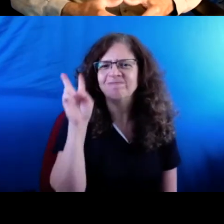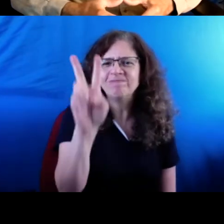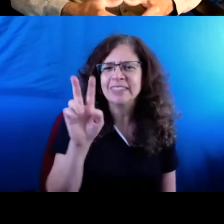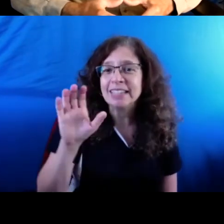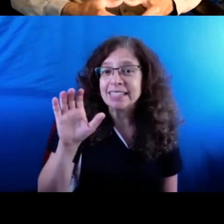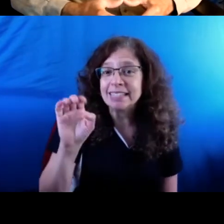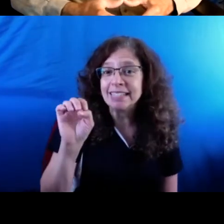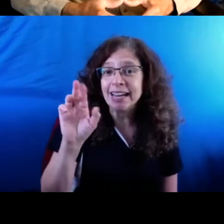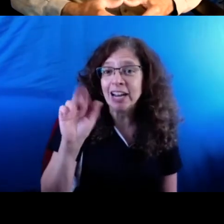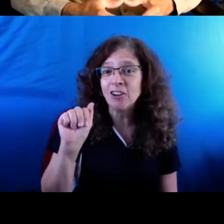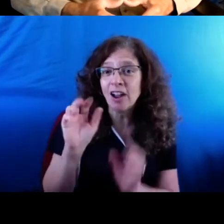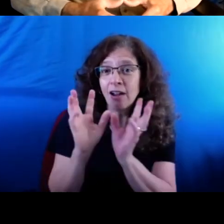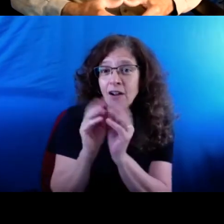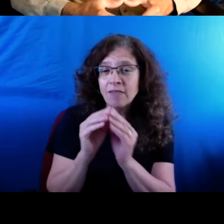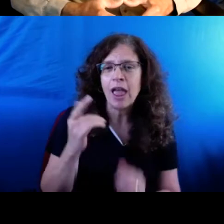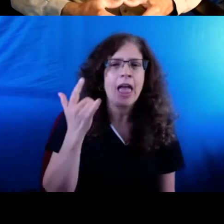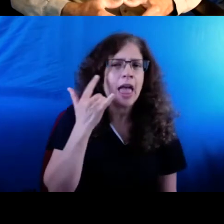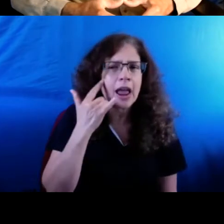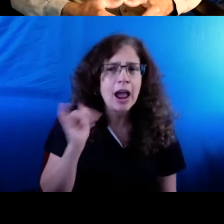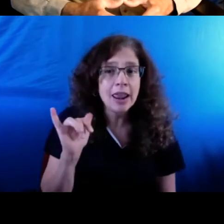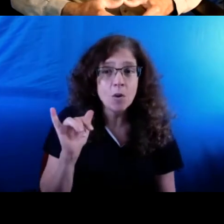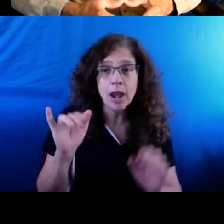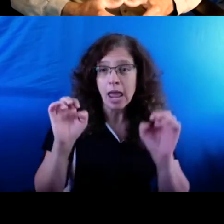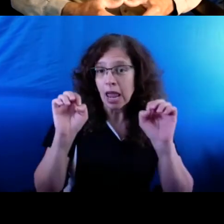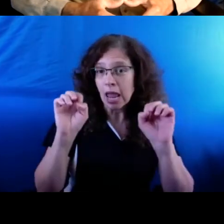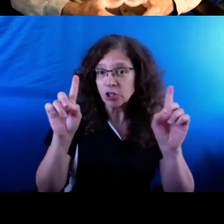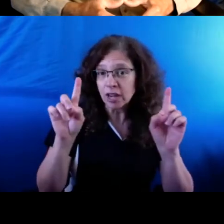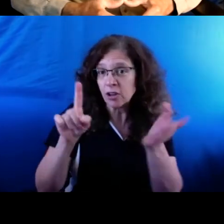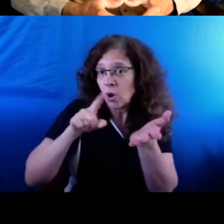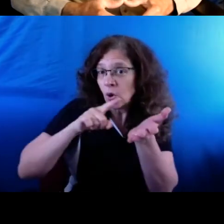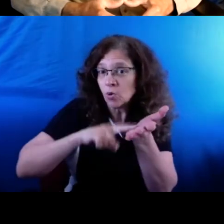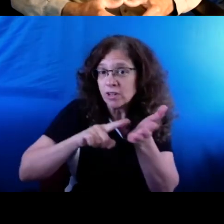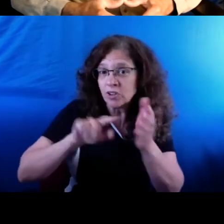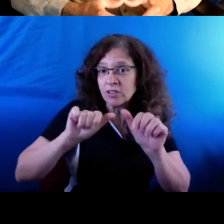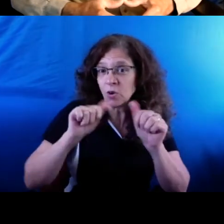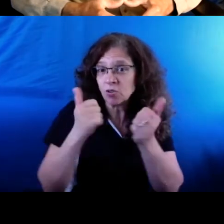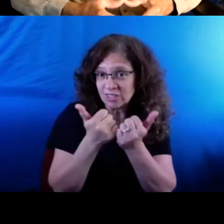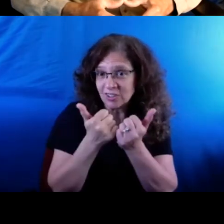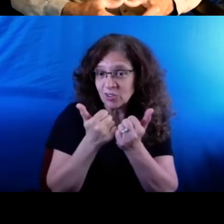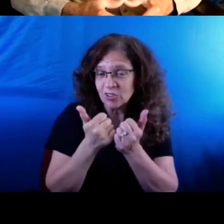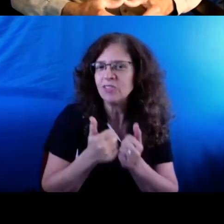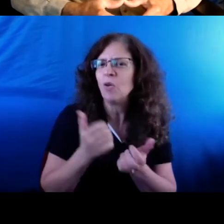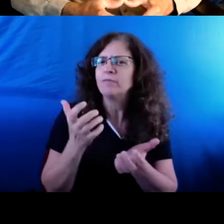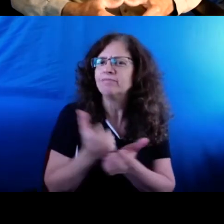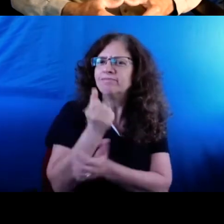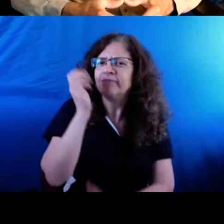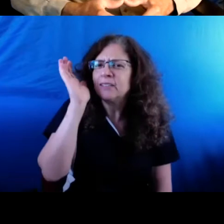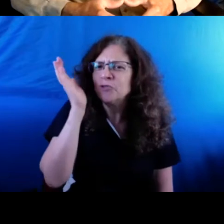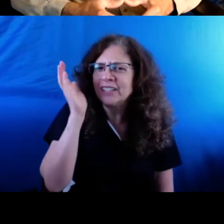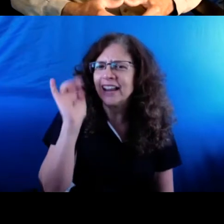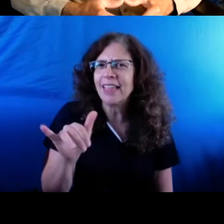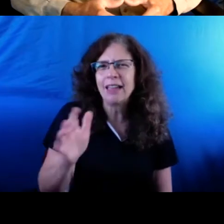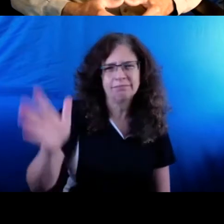I worked with Dr. Michelle Burke at the California Education Research